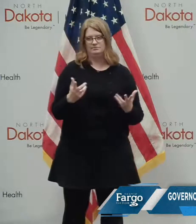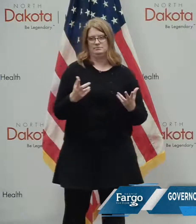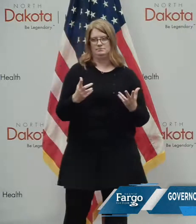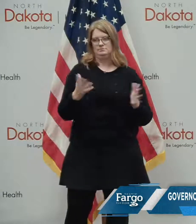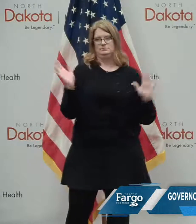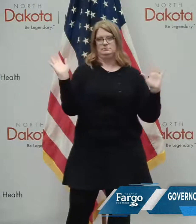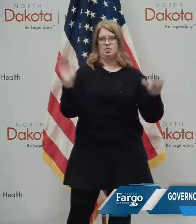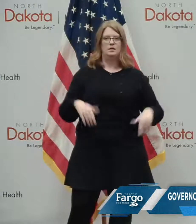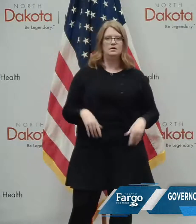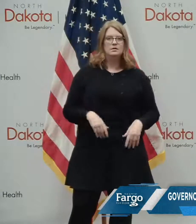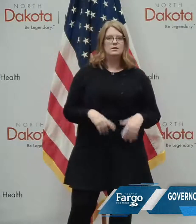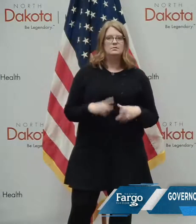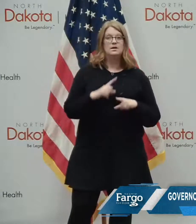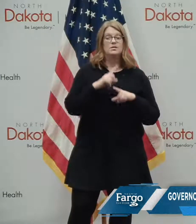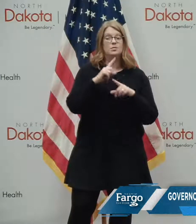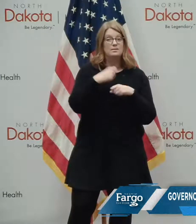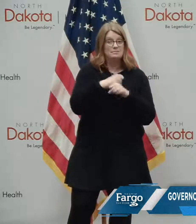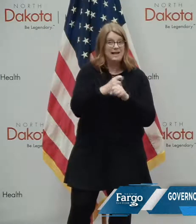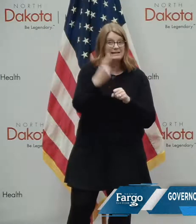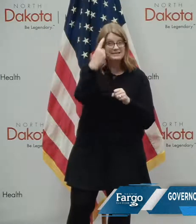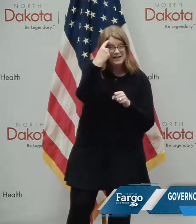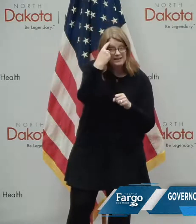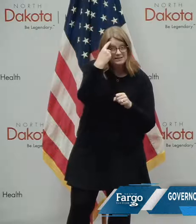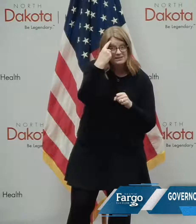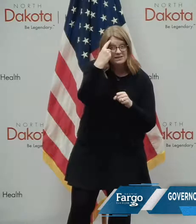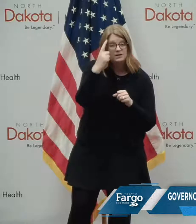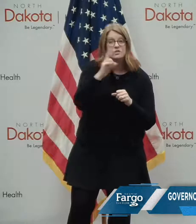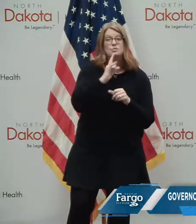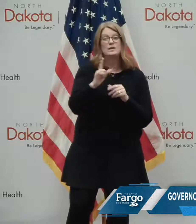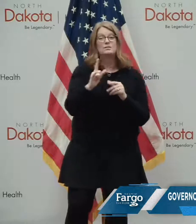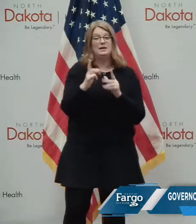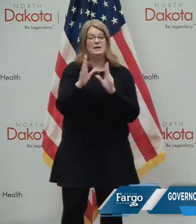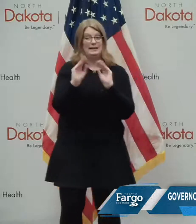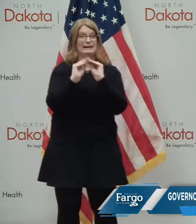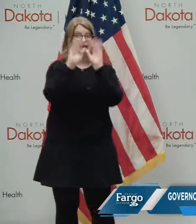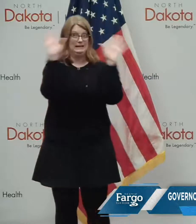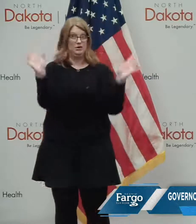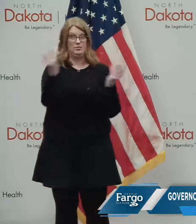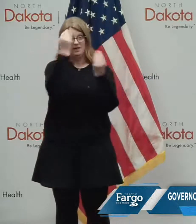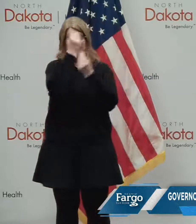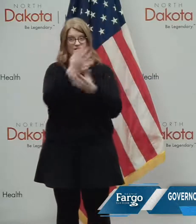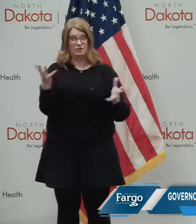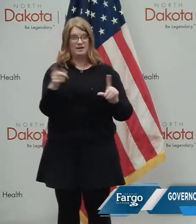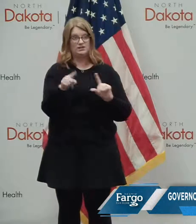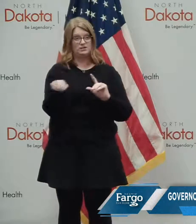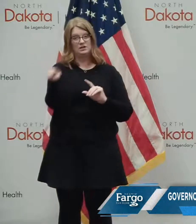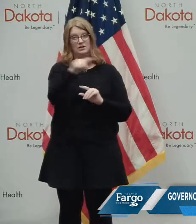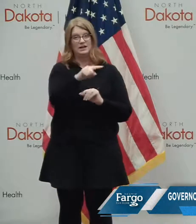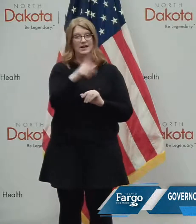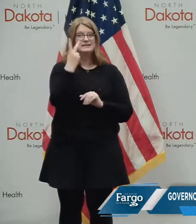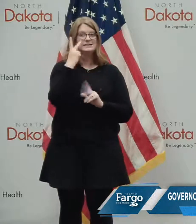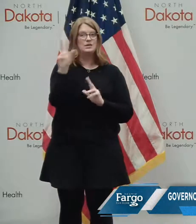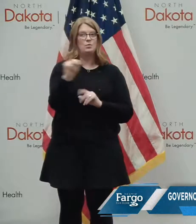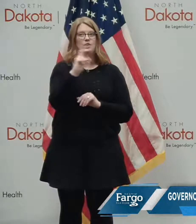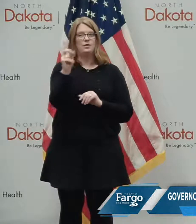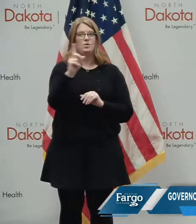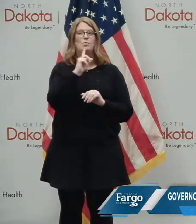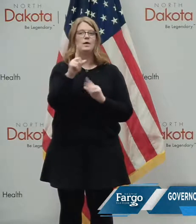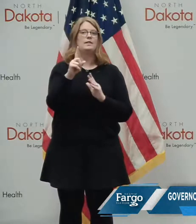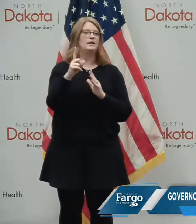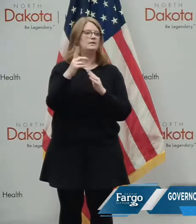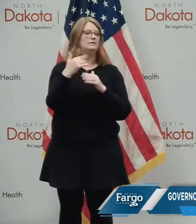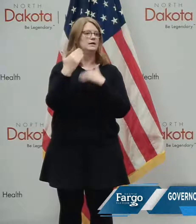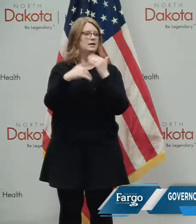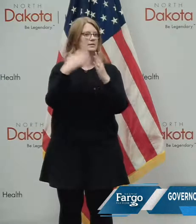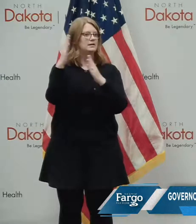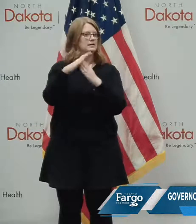to me is having people get the information, be transparent, and then watch North Dakotans shine like they have in the past. Okay, I'm going to